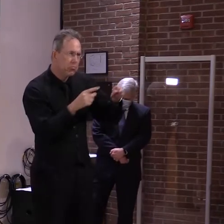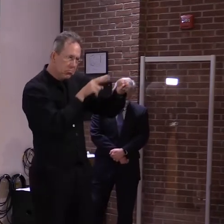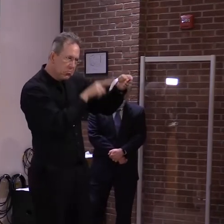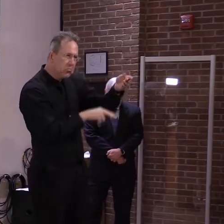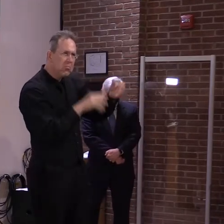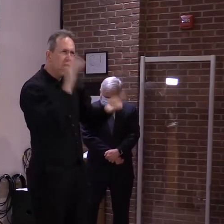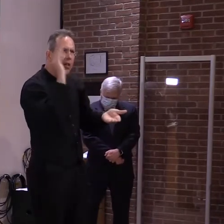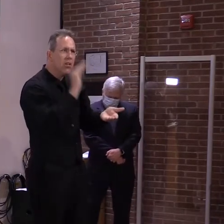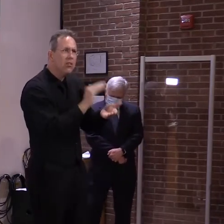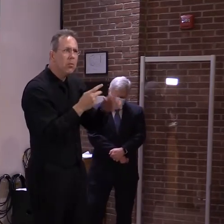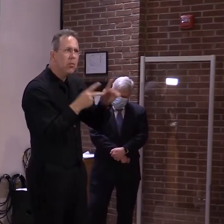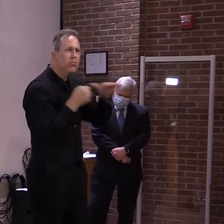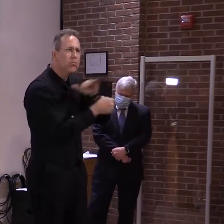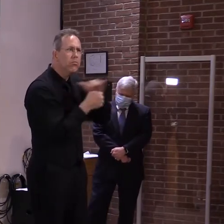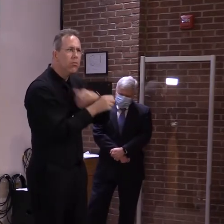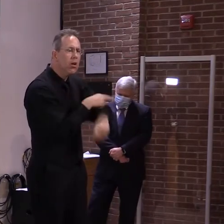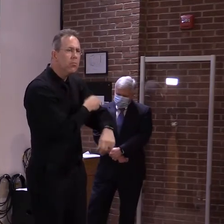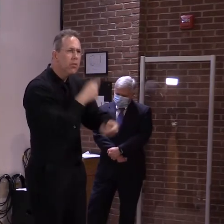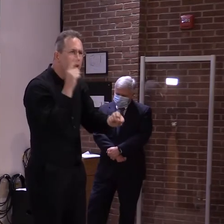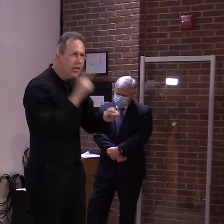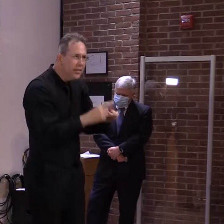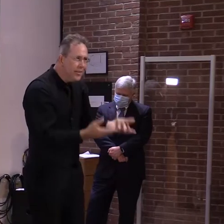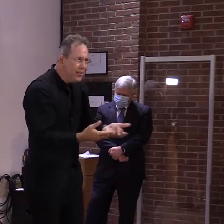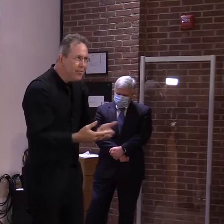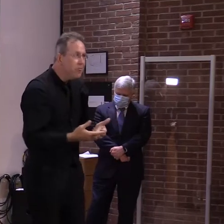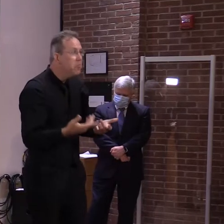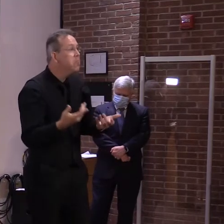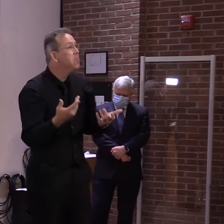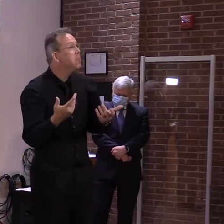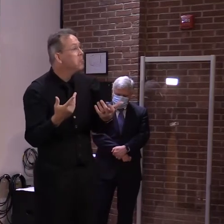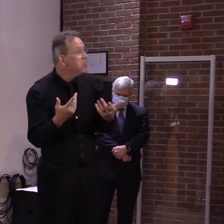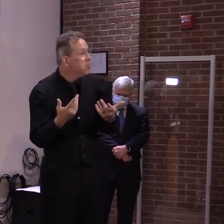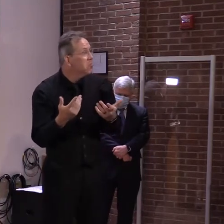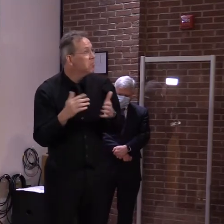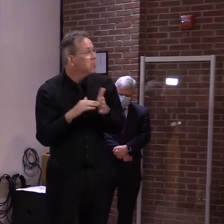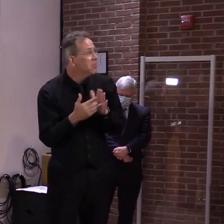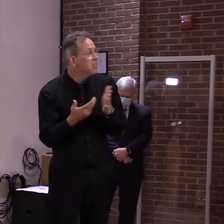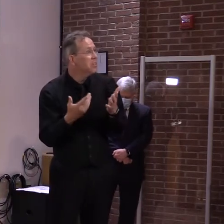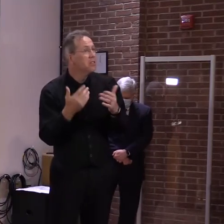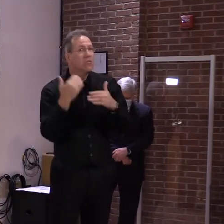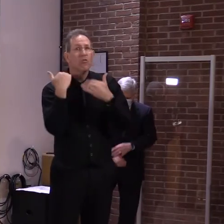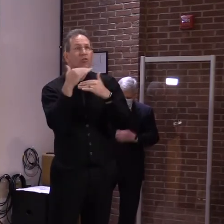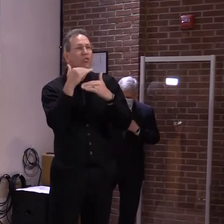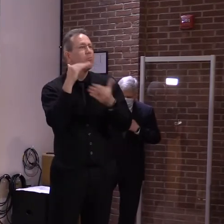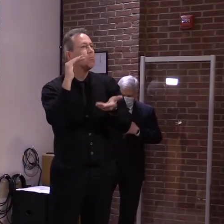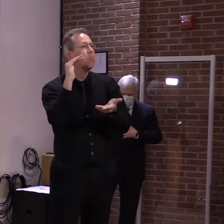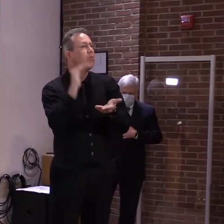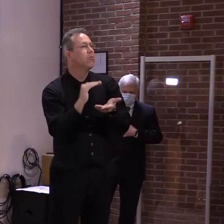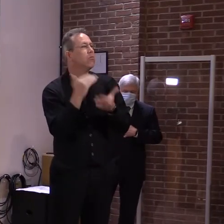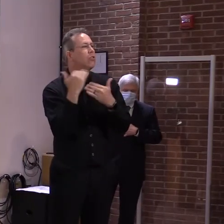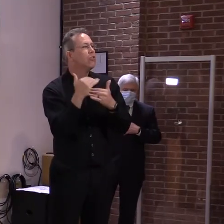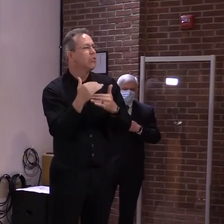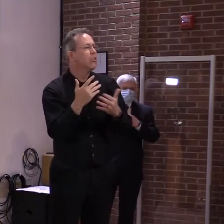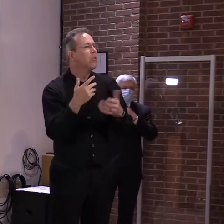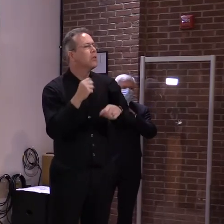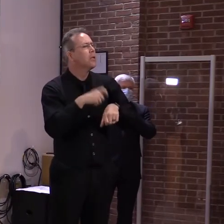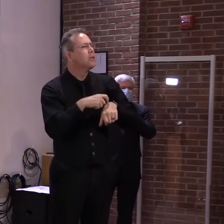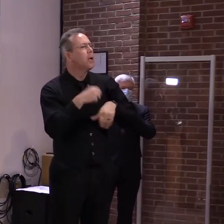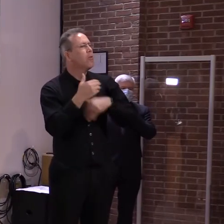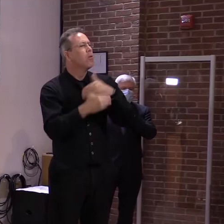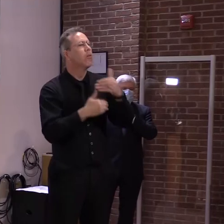dropped. I mean, this is something that that we know is going to take time for people to